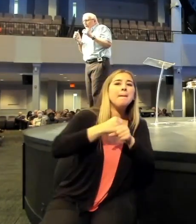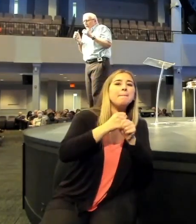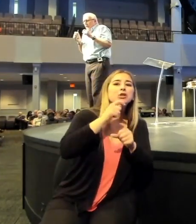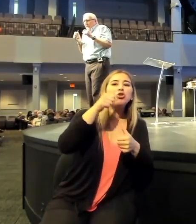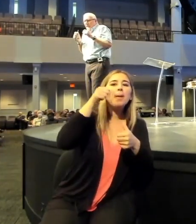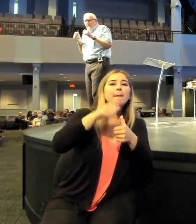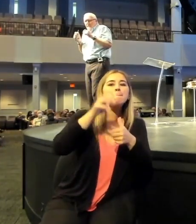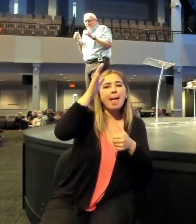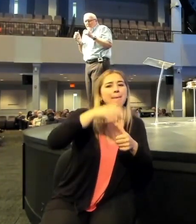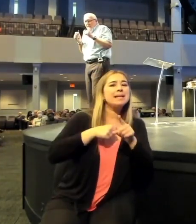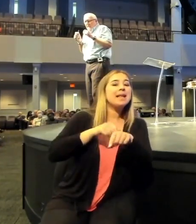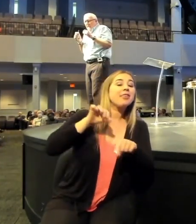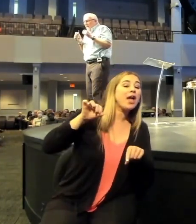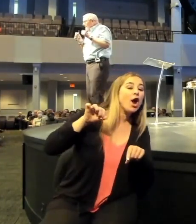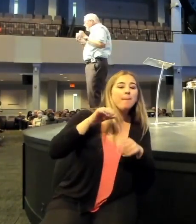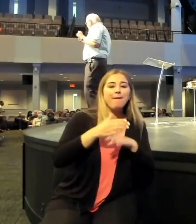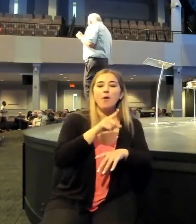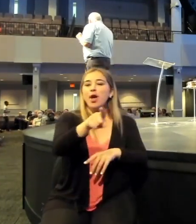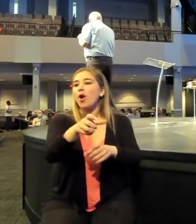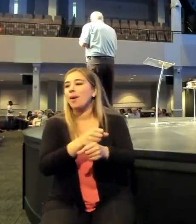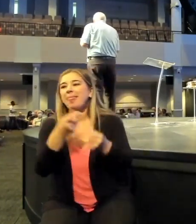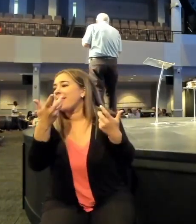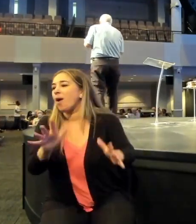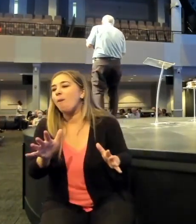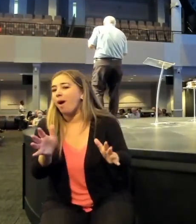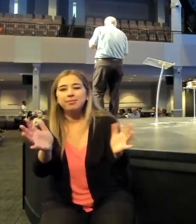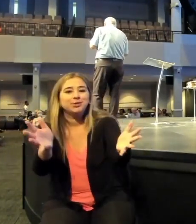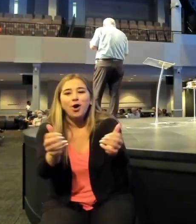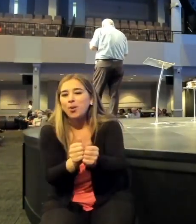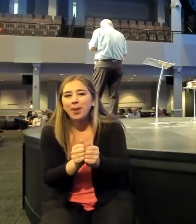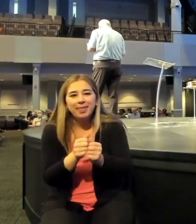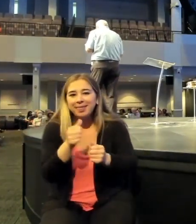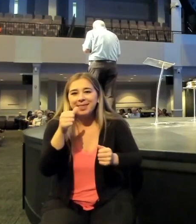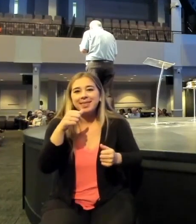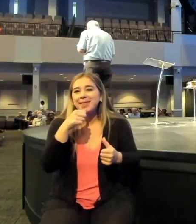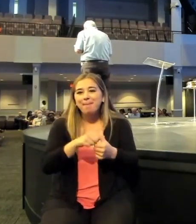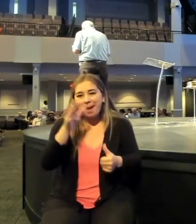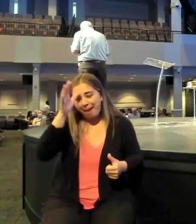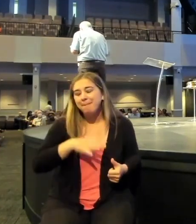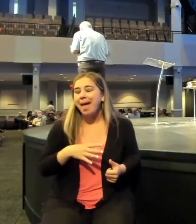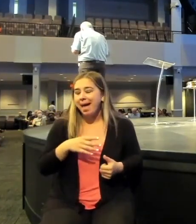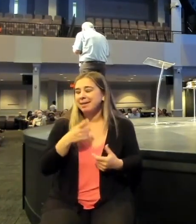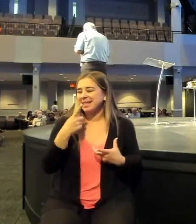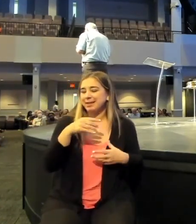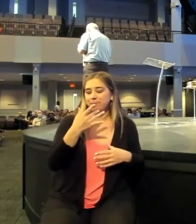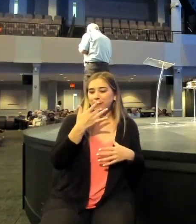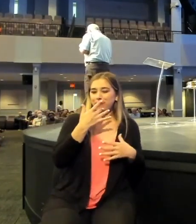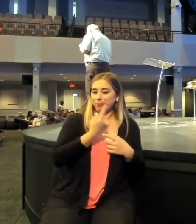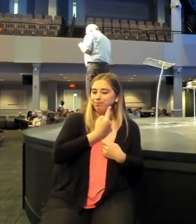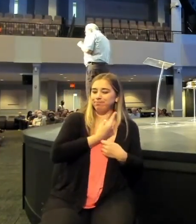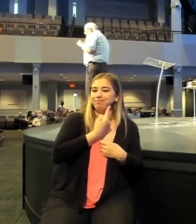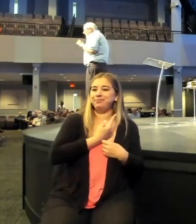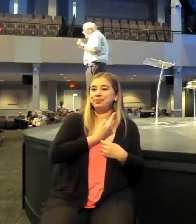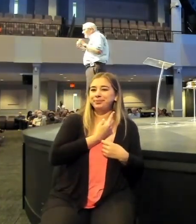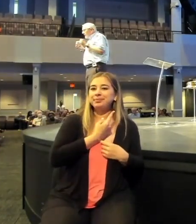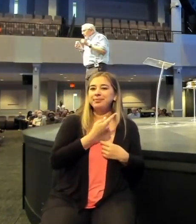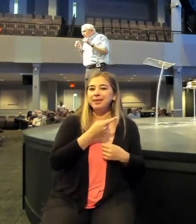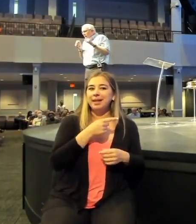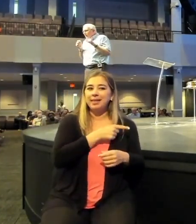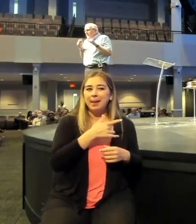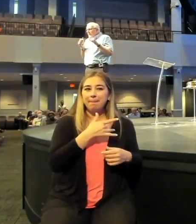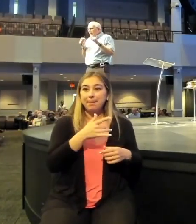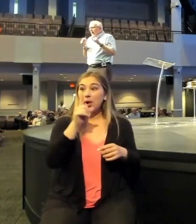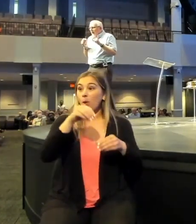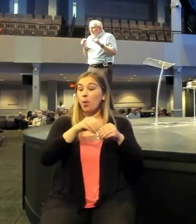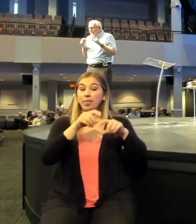mailman's not there, okay? Because they don't want to have to talk to the mailman, okay? And they're the one that goes up in